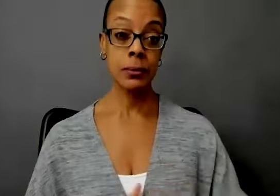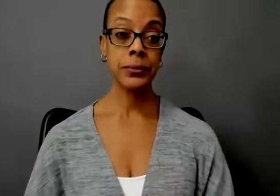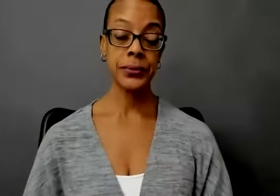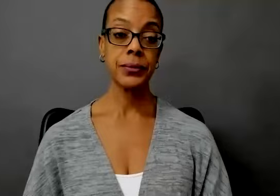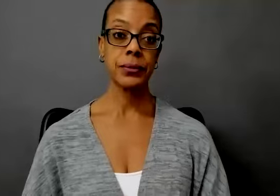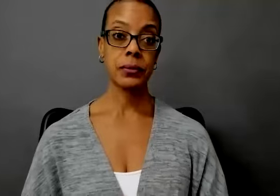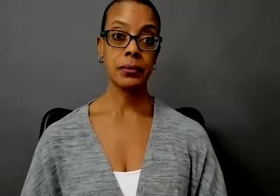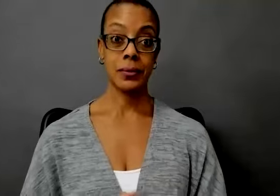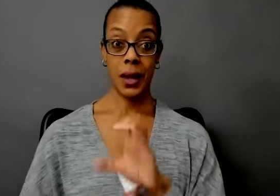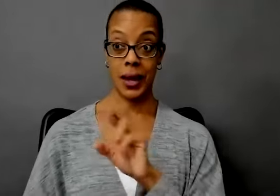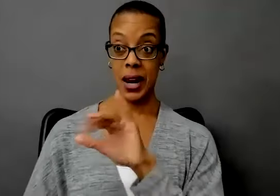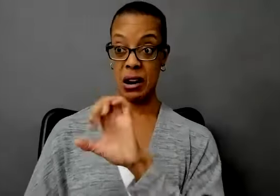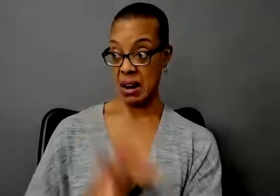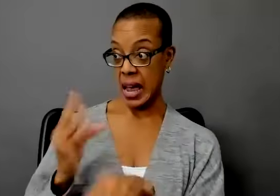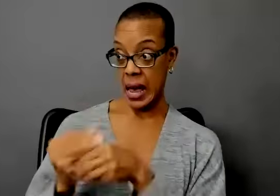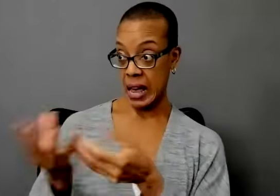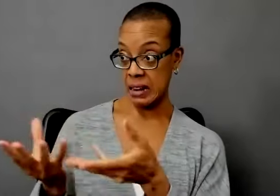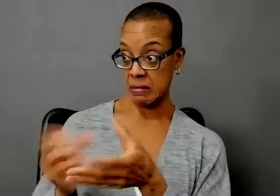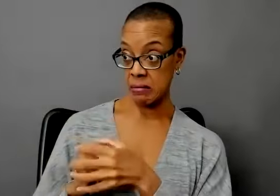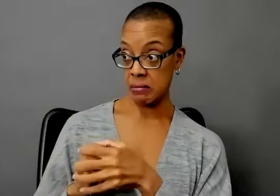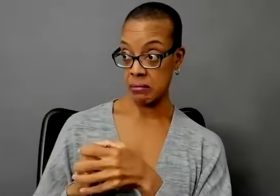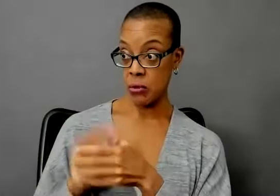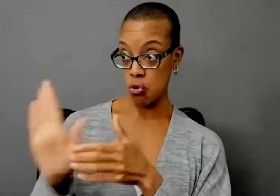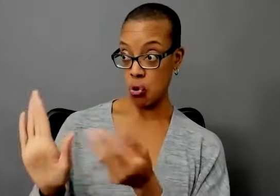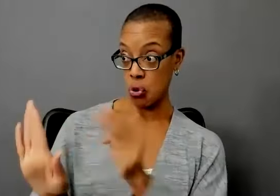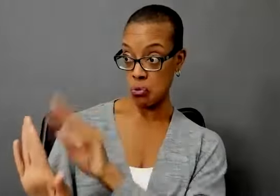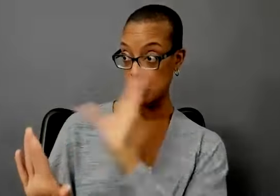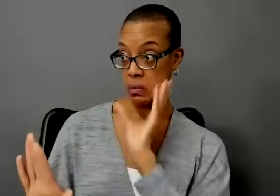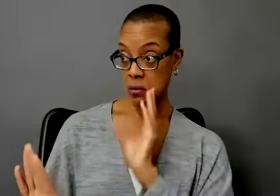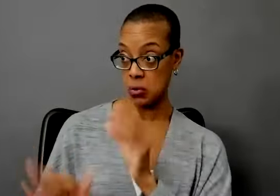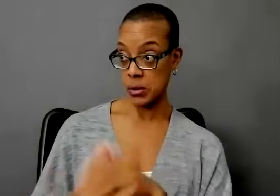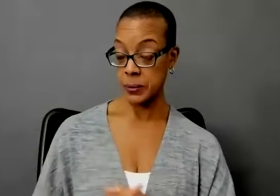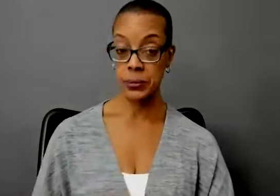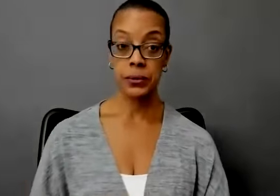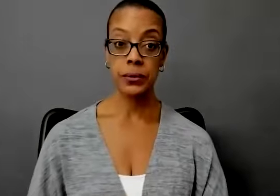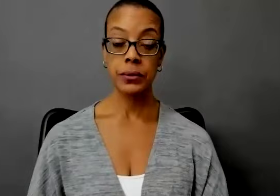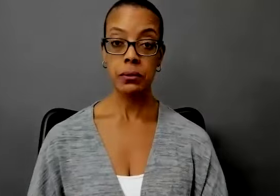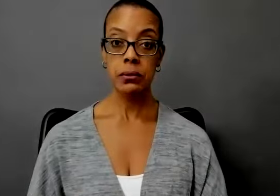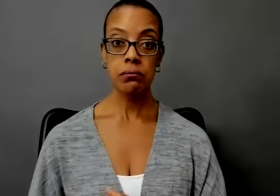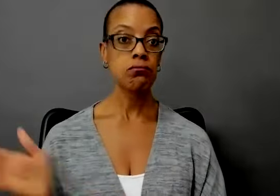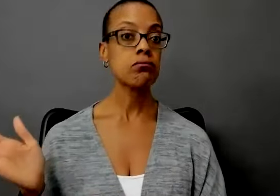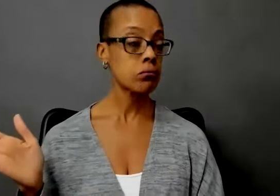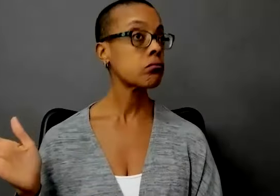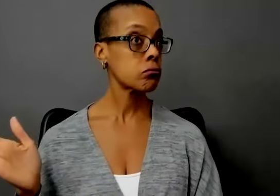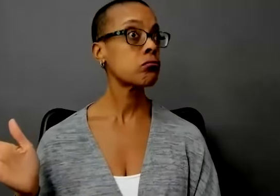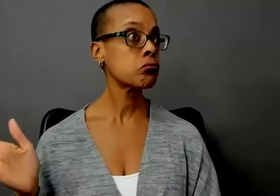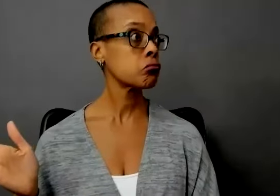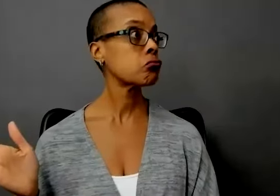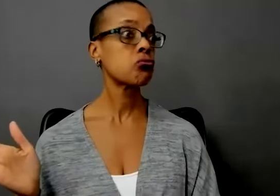Carrie, I don't know if you want to add anything else or your personal experience. Yeah, no, I think I could echo what Morrell's